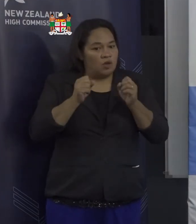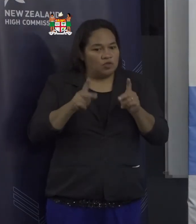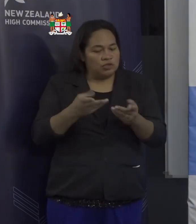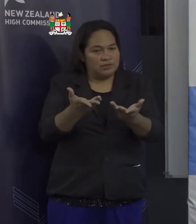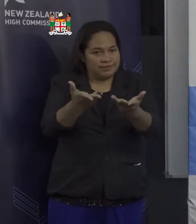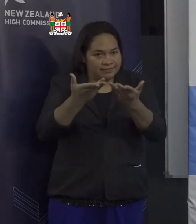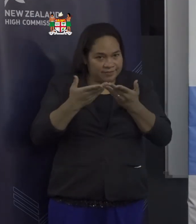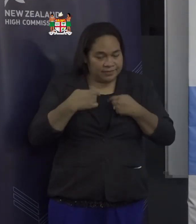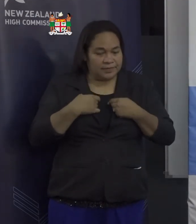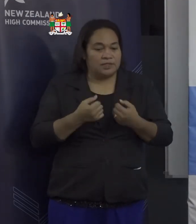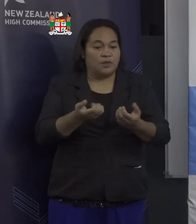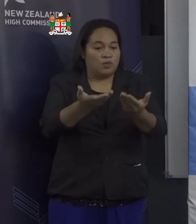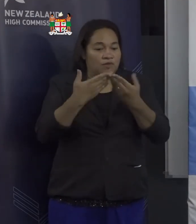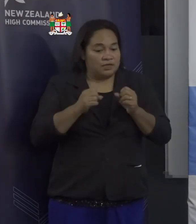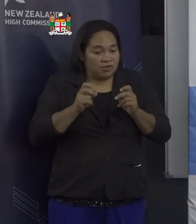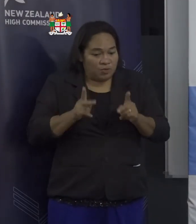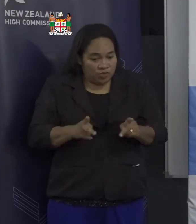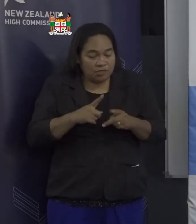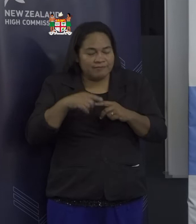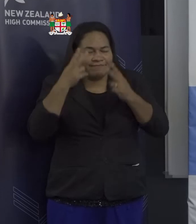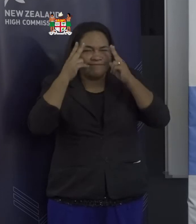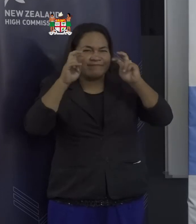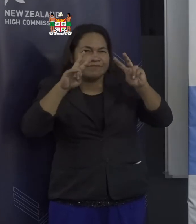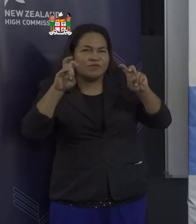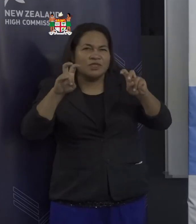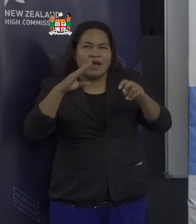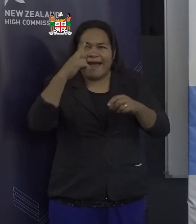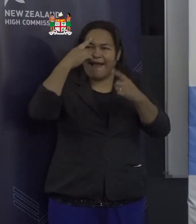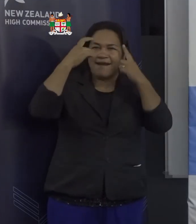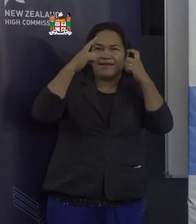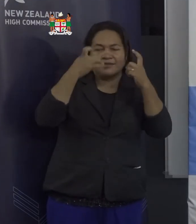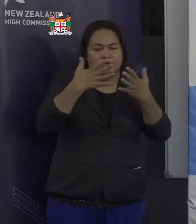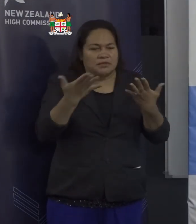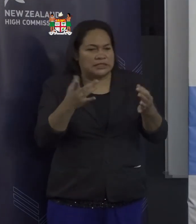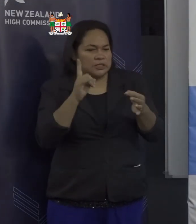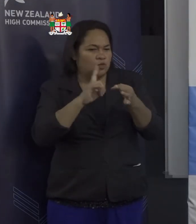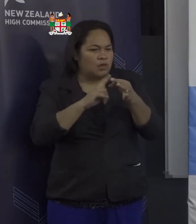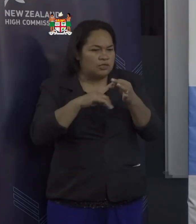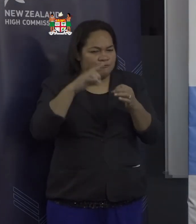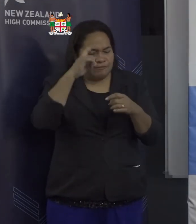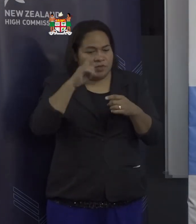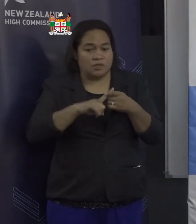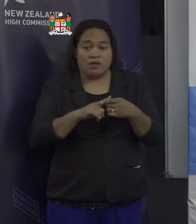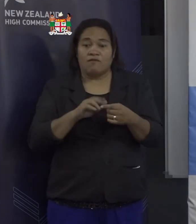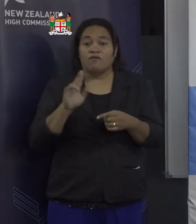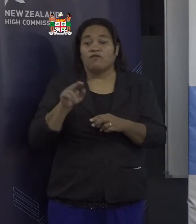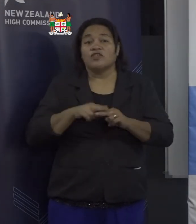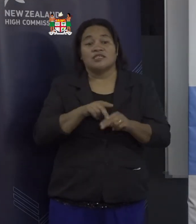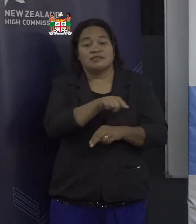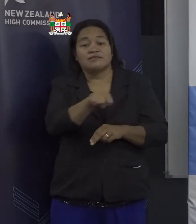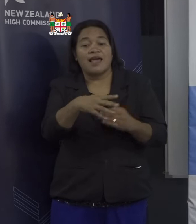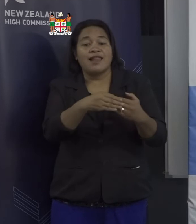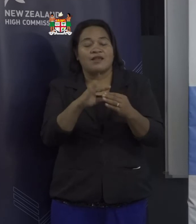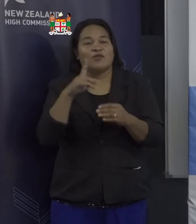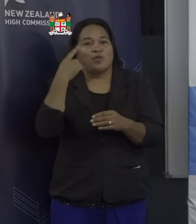It provides us with the opportunity to seek ideas and fresh thinking on various topics from Fiji's leaders of tomorrow. And my Prime